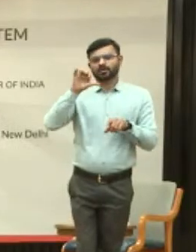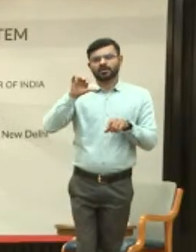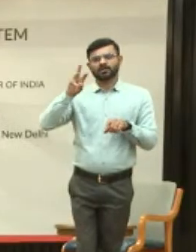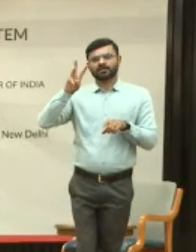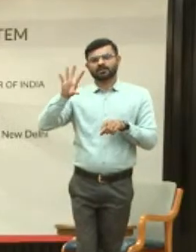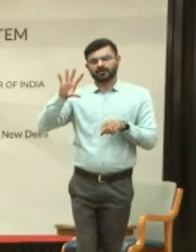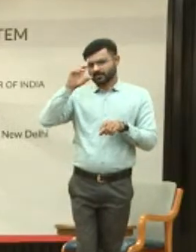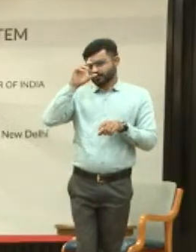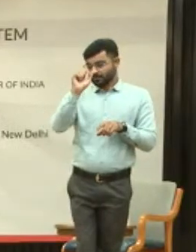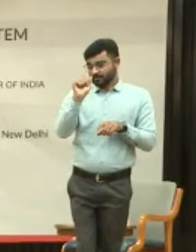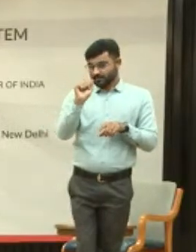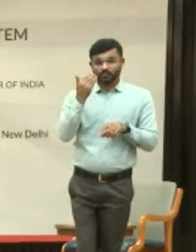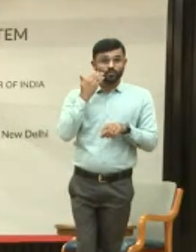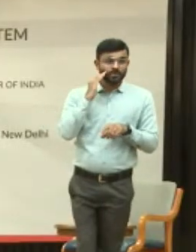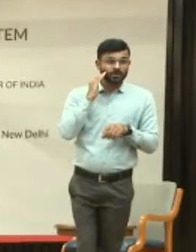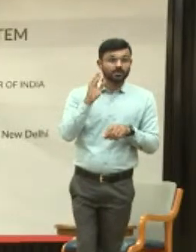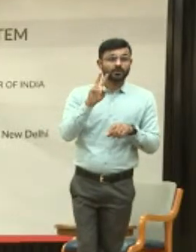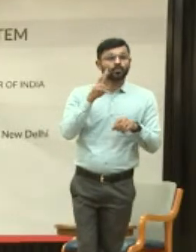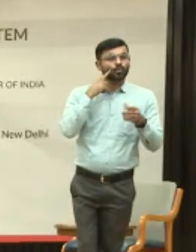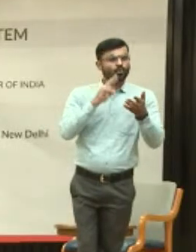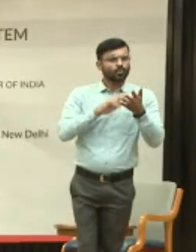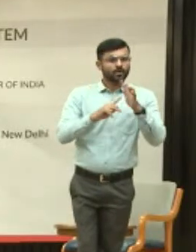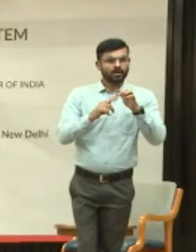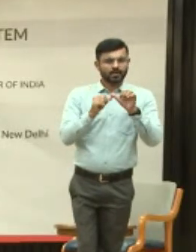1934, remember the vintage 1934.